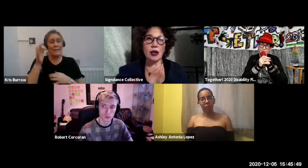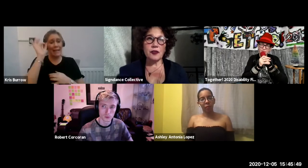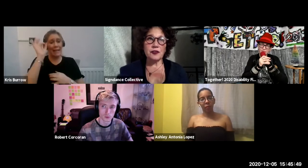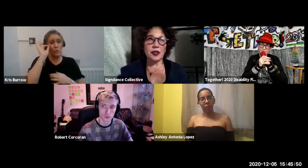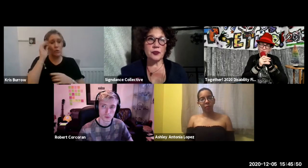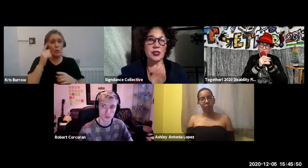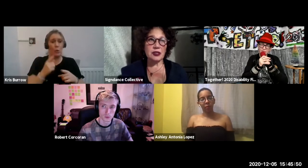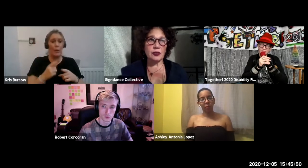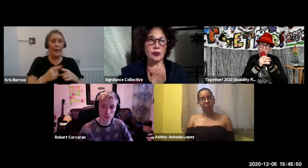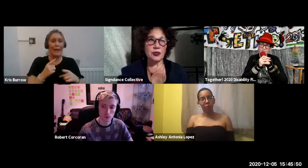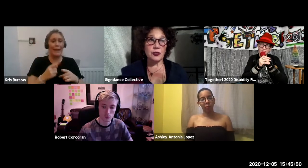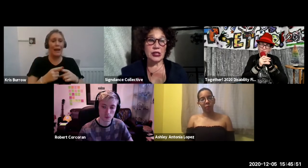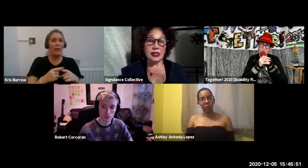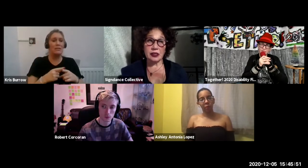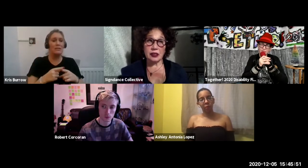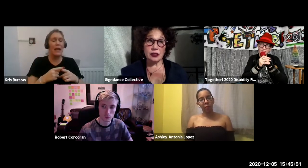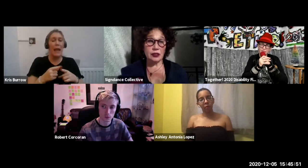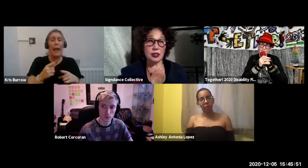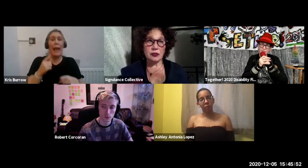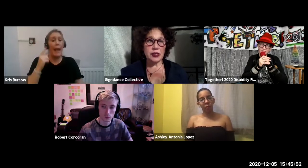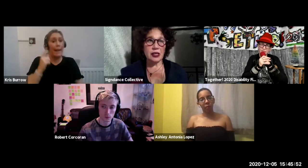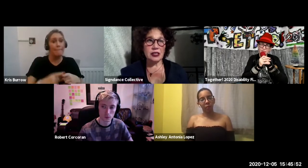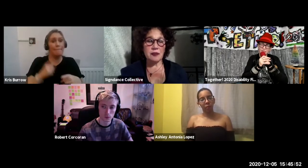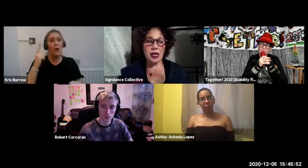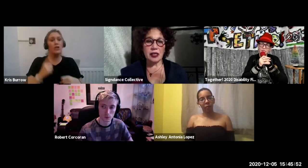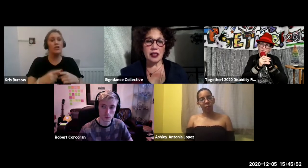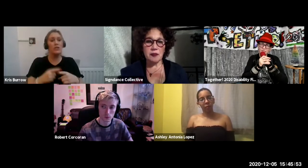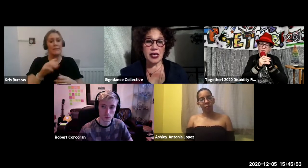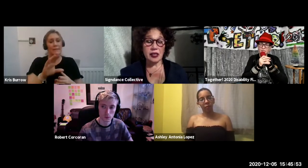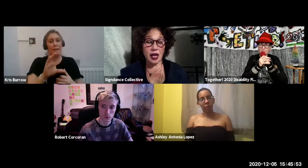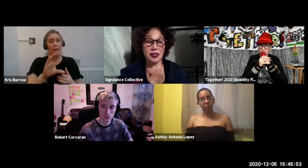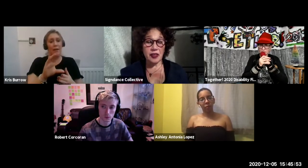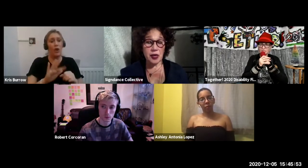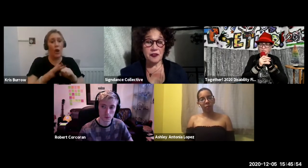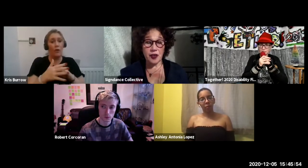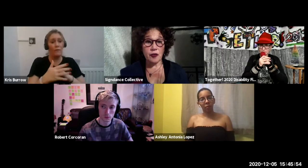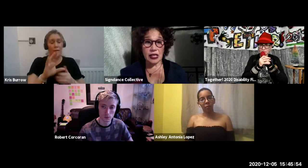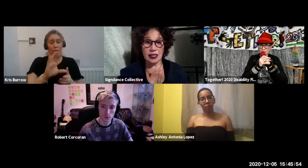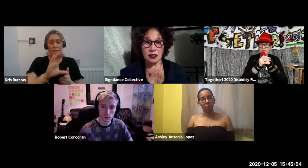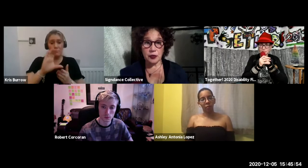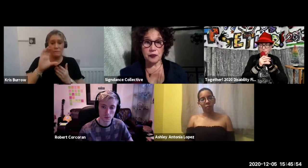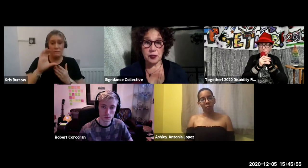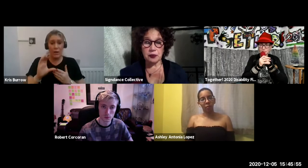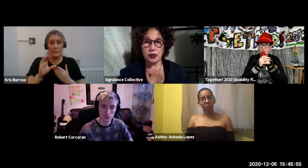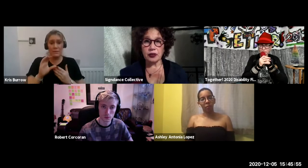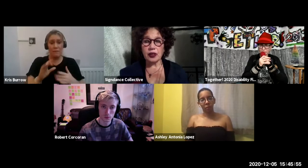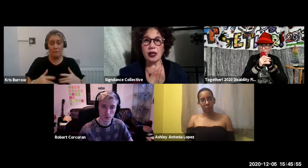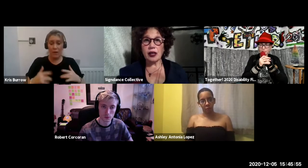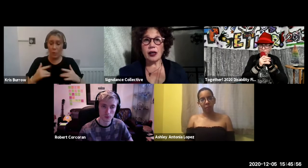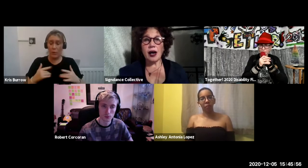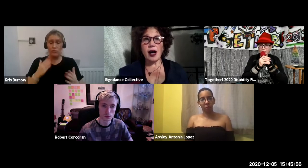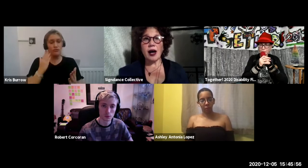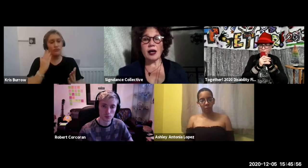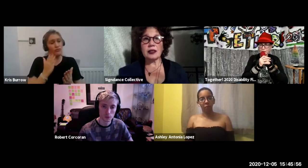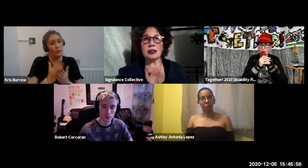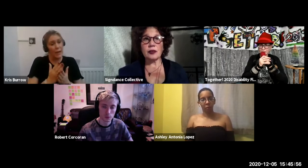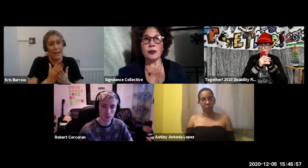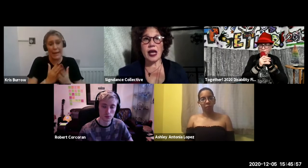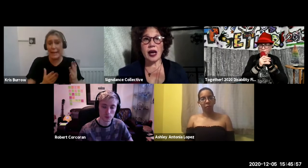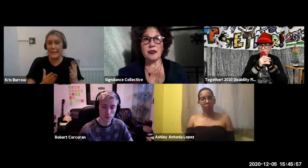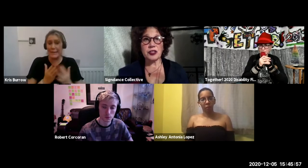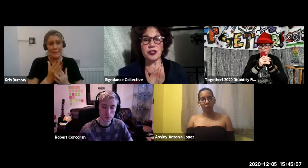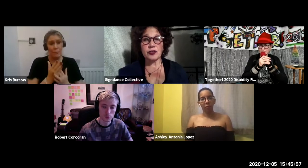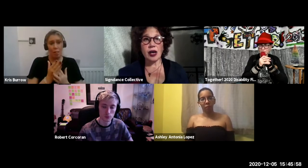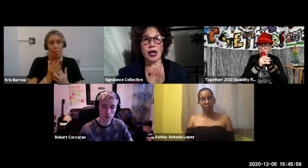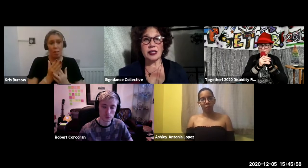emergency COVID fund was really good because they made it, I think they made it very accessible for people. And we